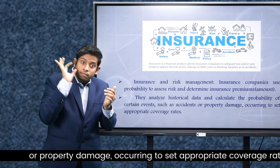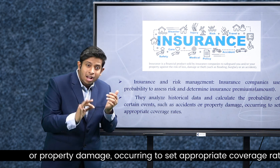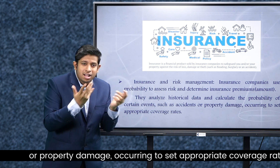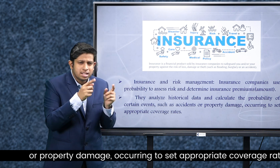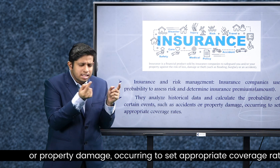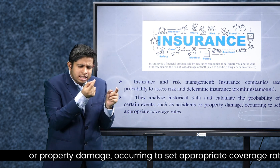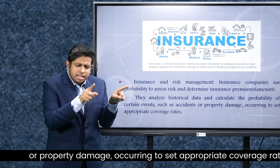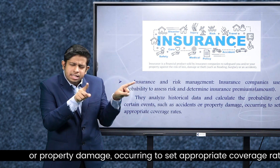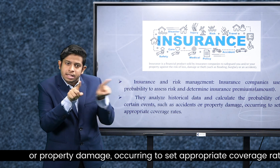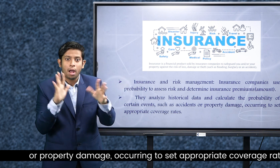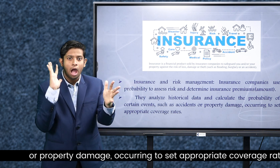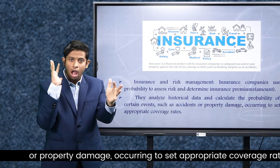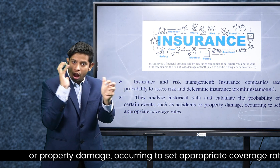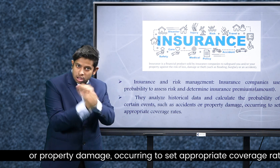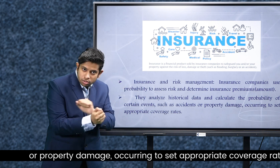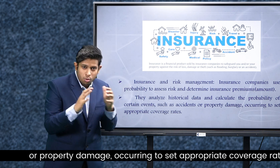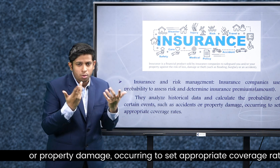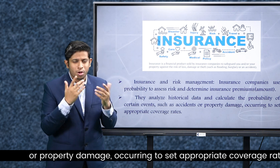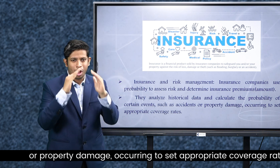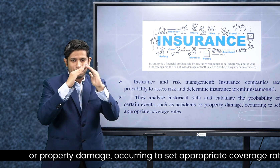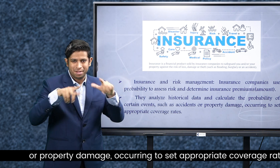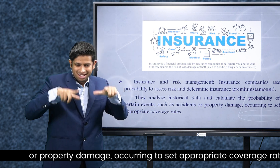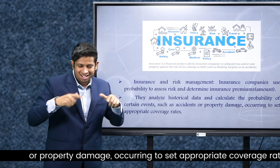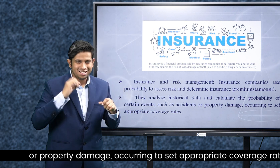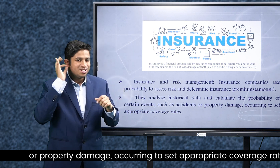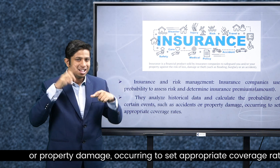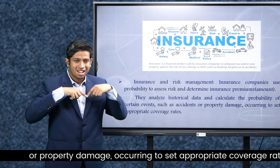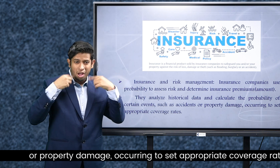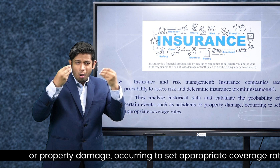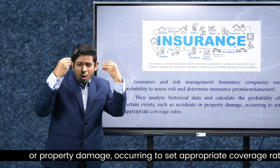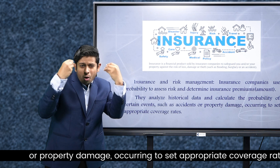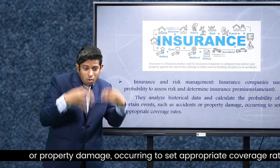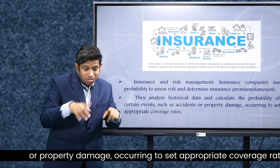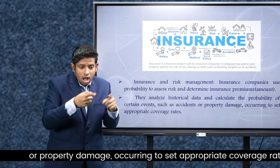property damage, occurring to set appropriate coverage rates.